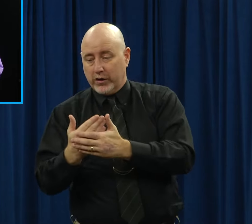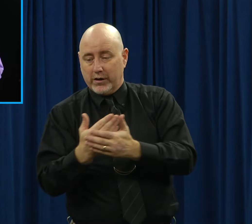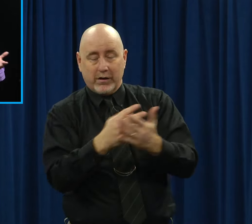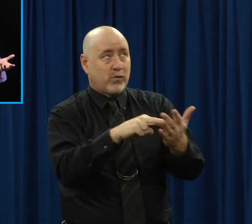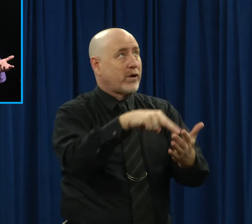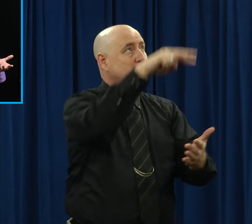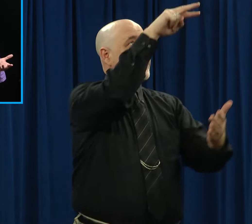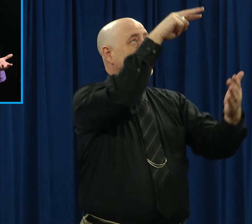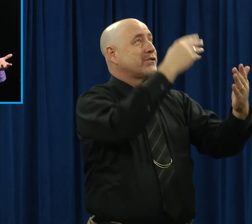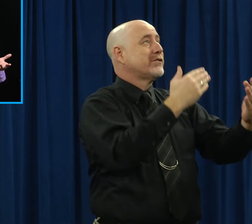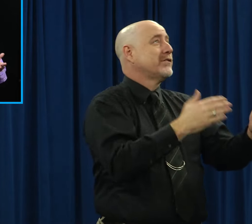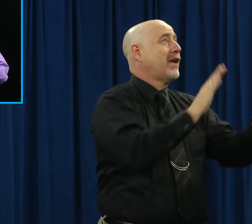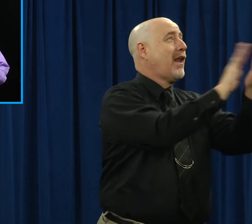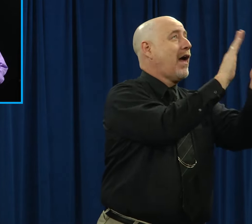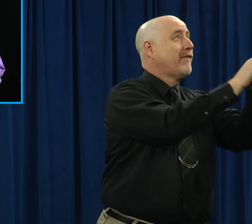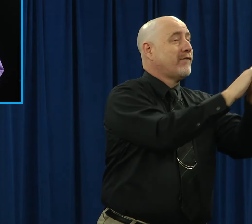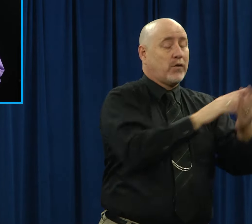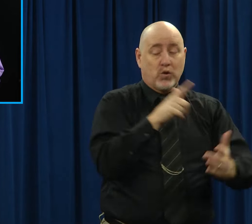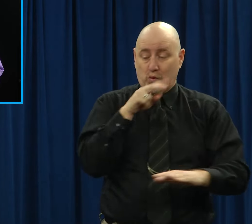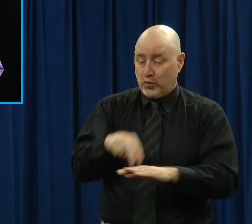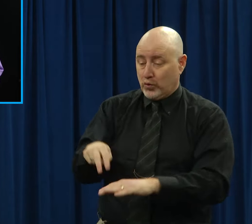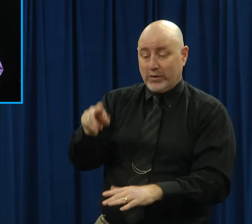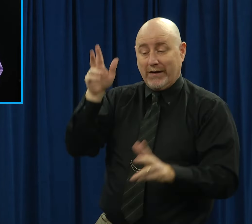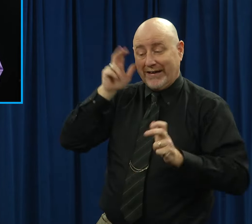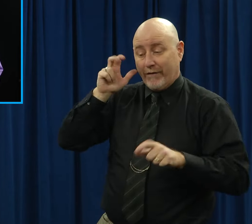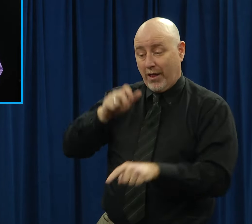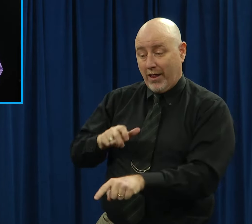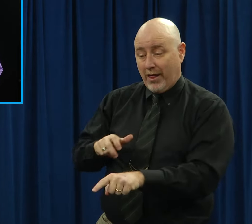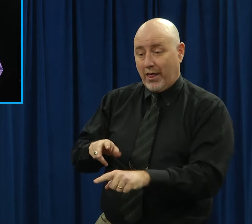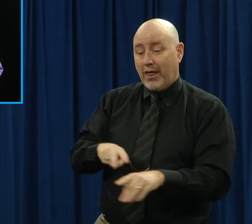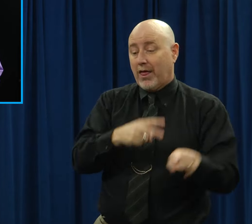that have done good to the resurrection of life, those that have done